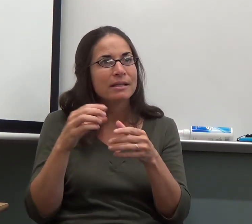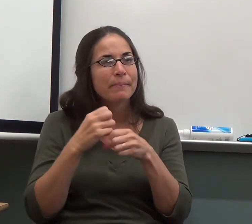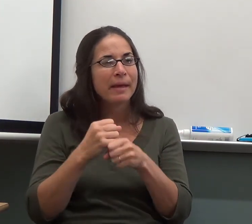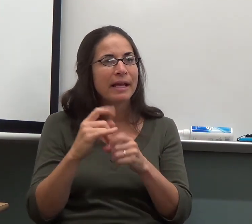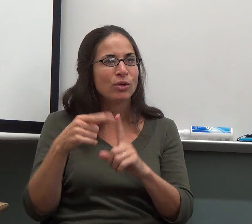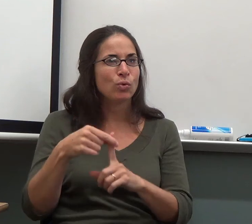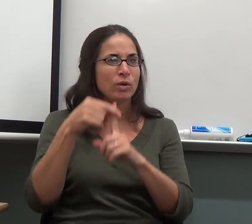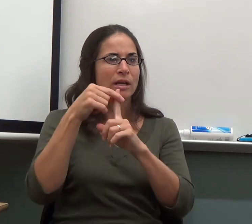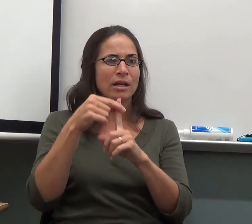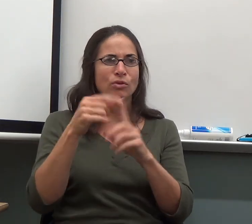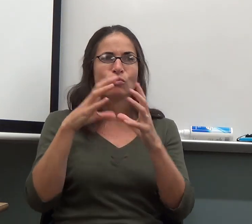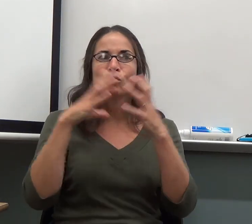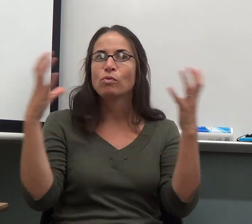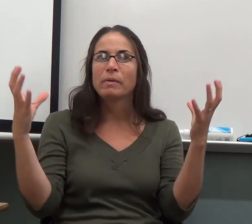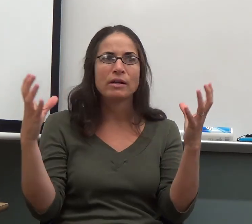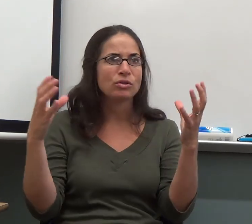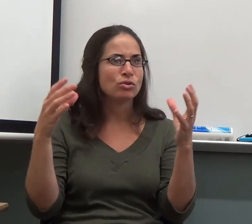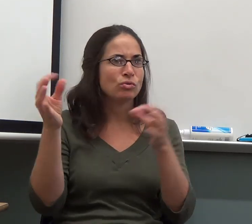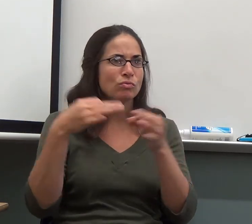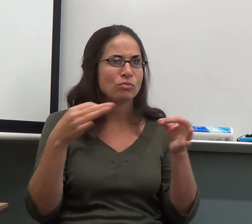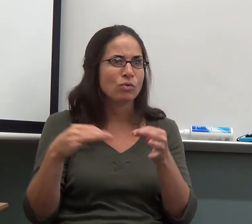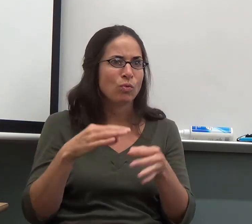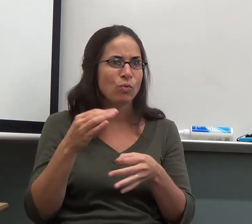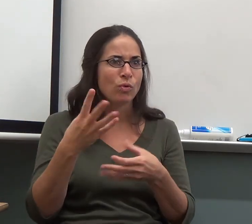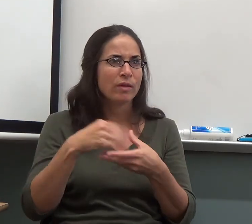talk about. But if I go back over here, and I'm